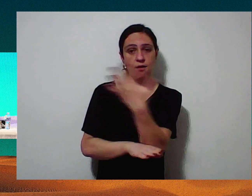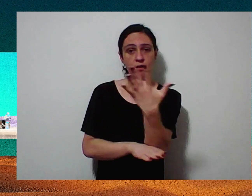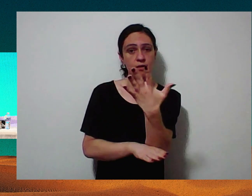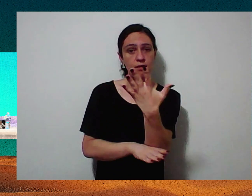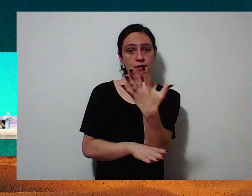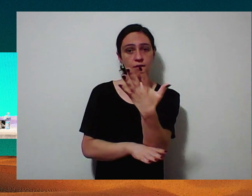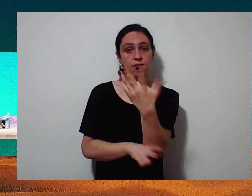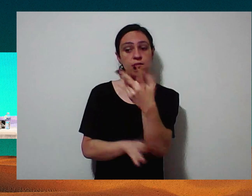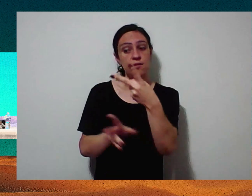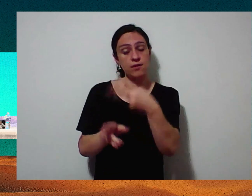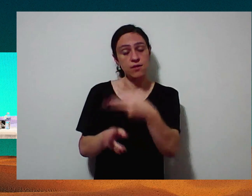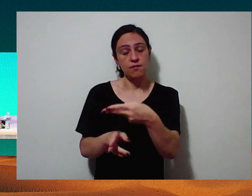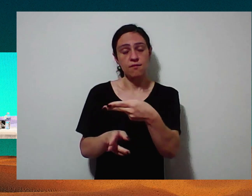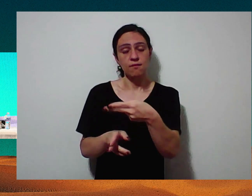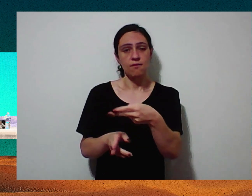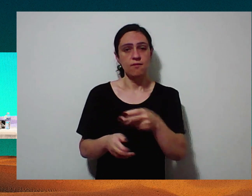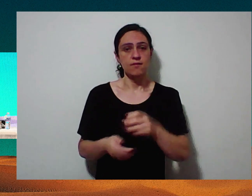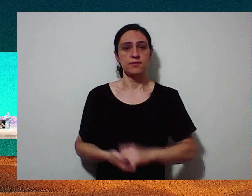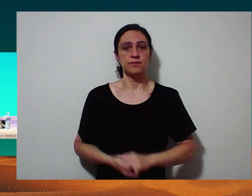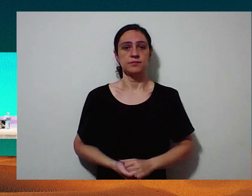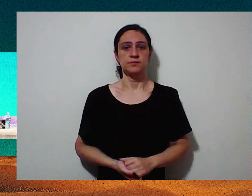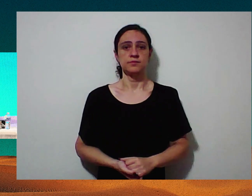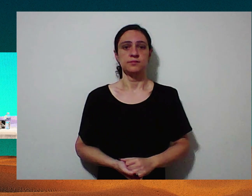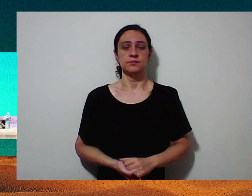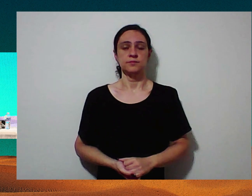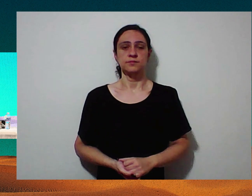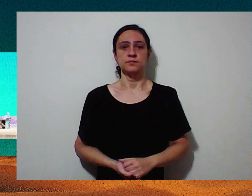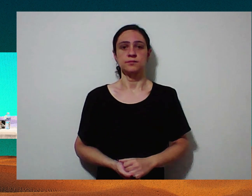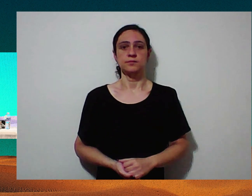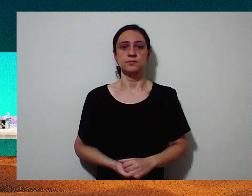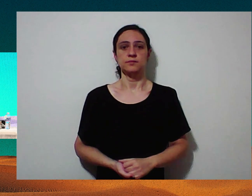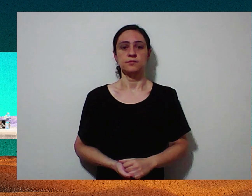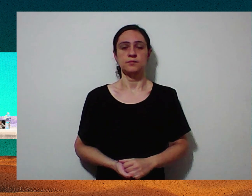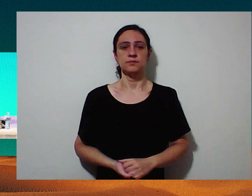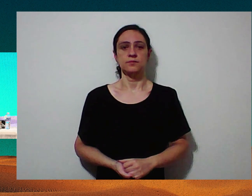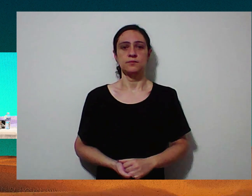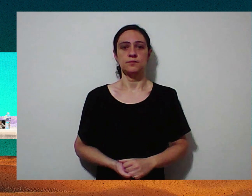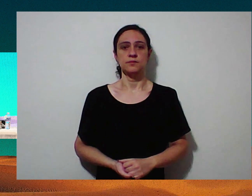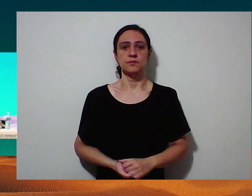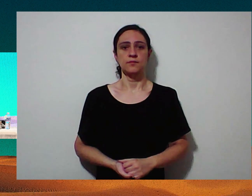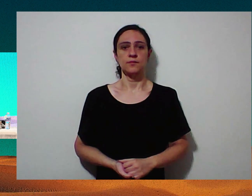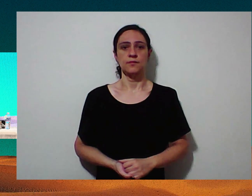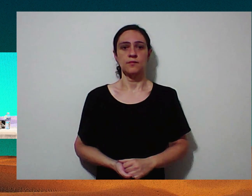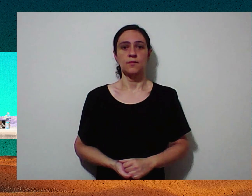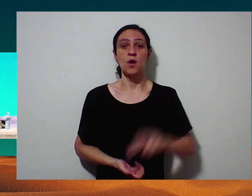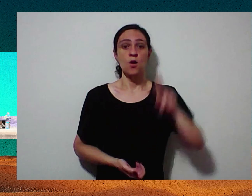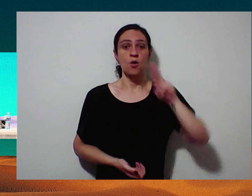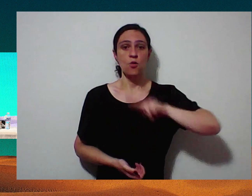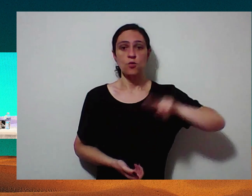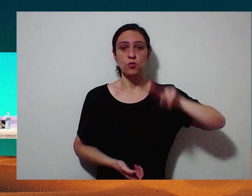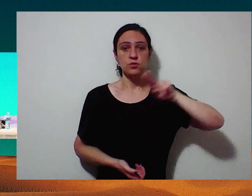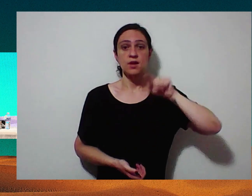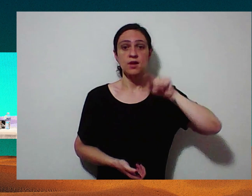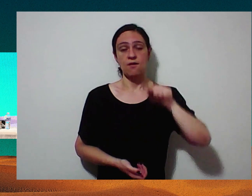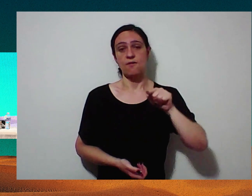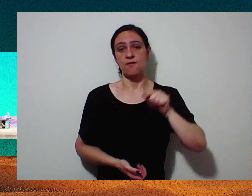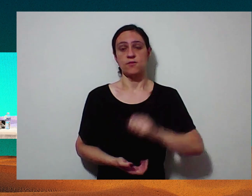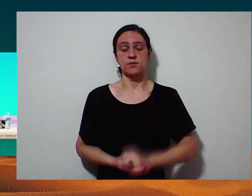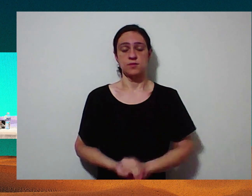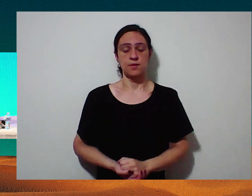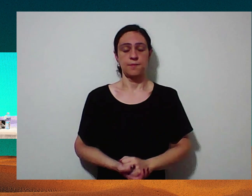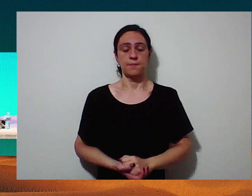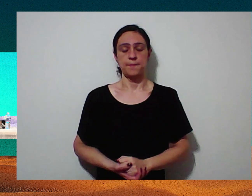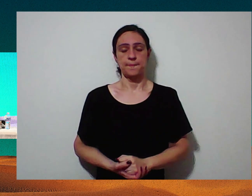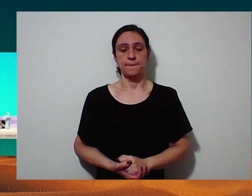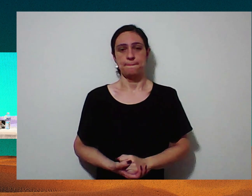tell you is that He wants to use you as that bush. Quer usar você apenas como um canal. He wants to use you just as a channel. Mas o poder